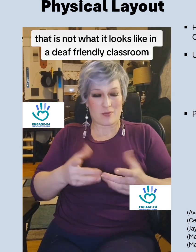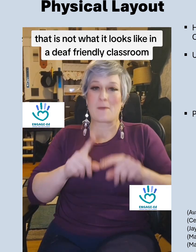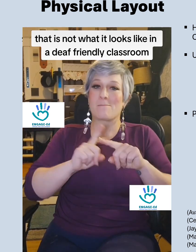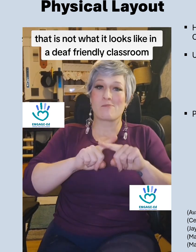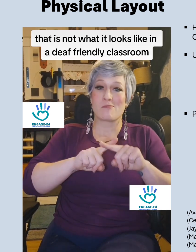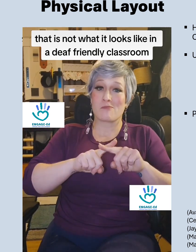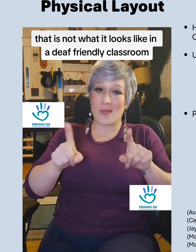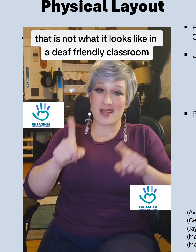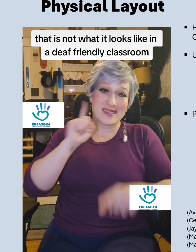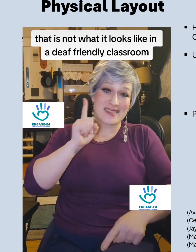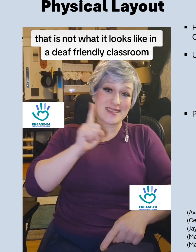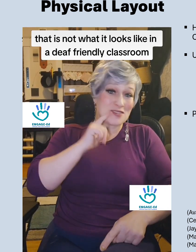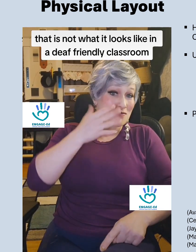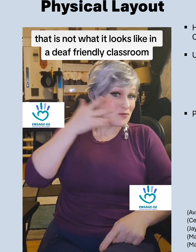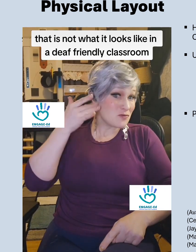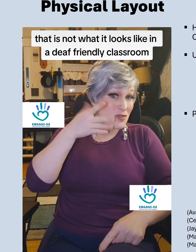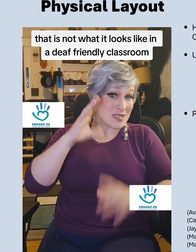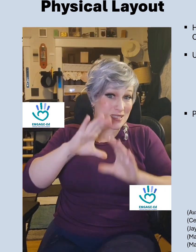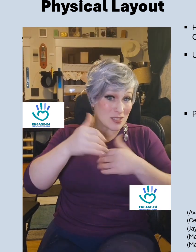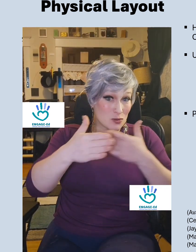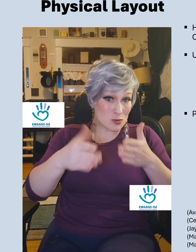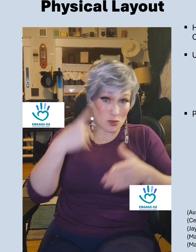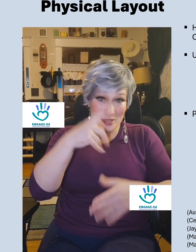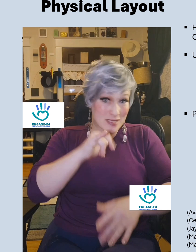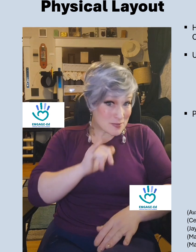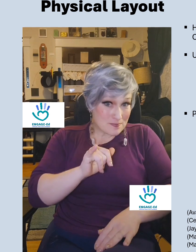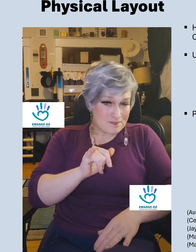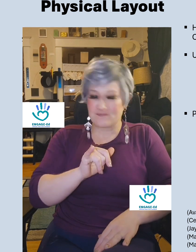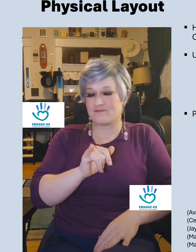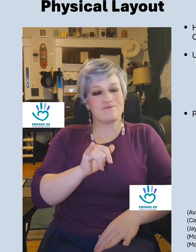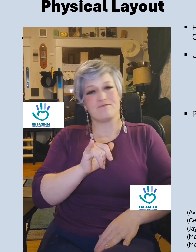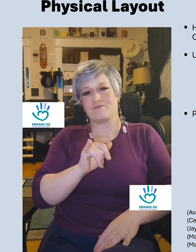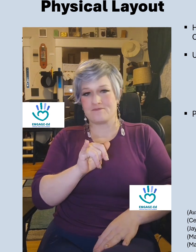That is not what it looks like in a deaf-friendly classroom.